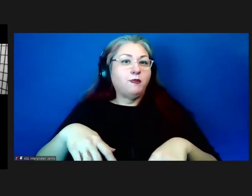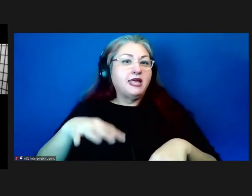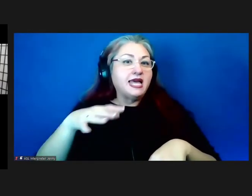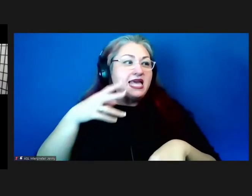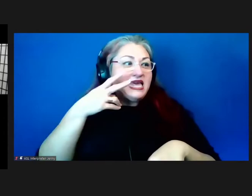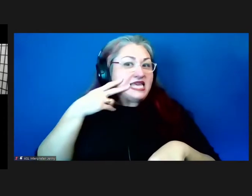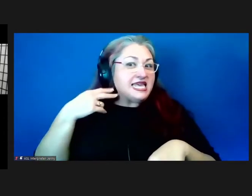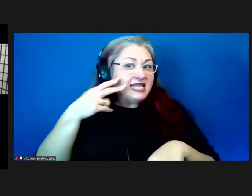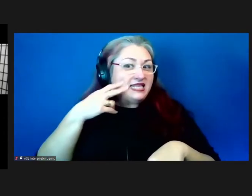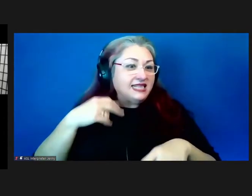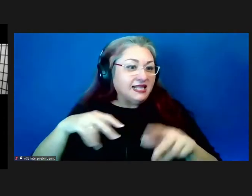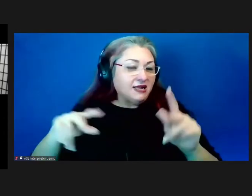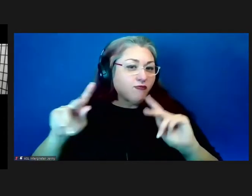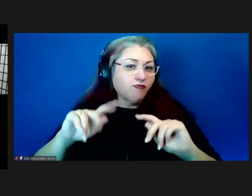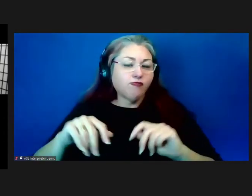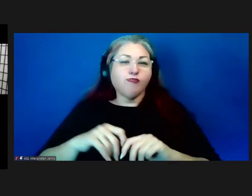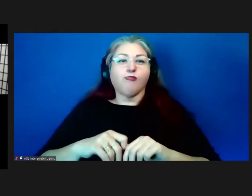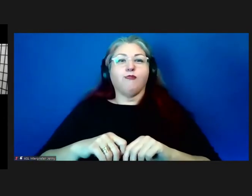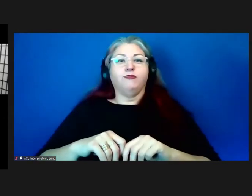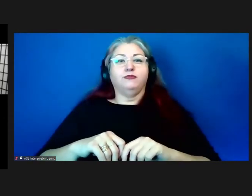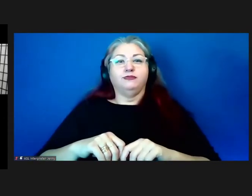Indians."